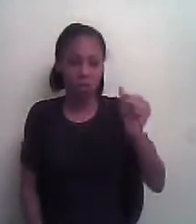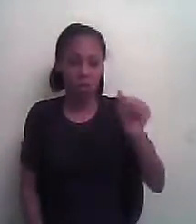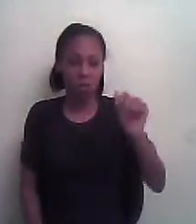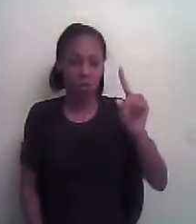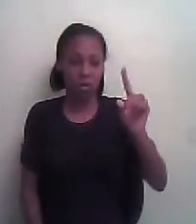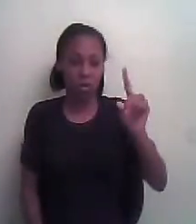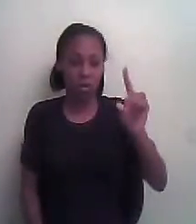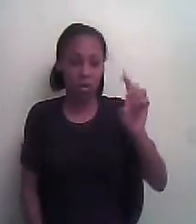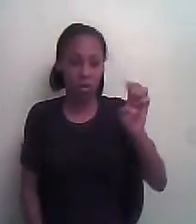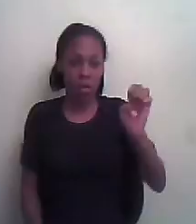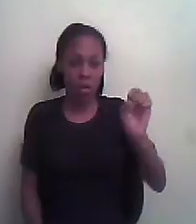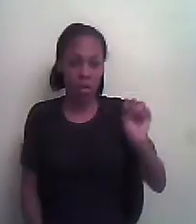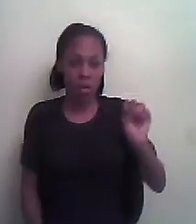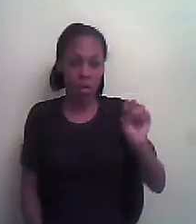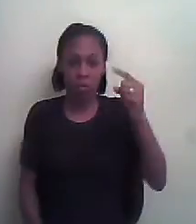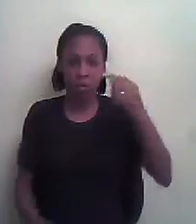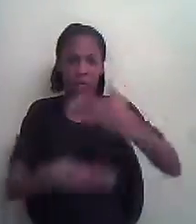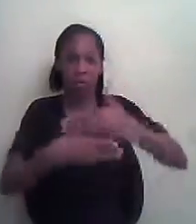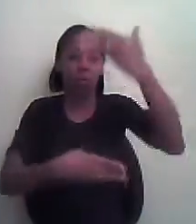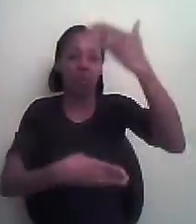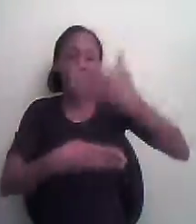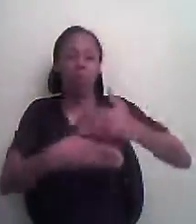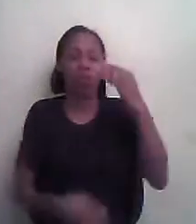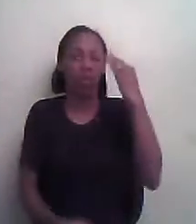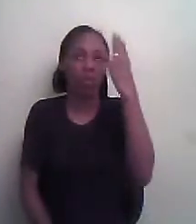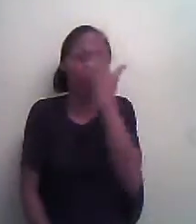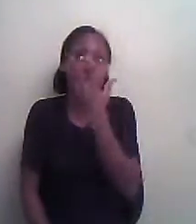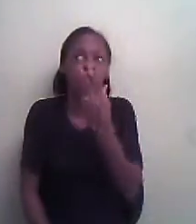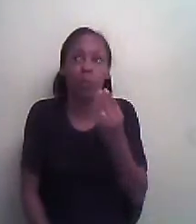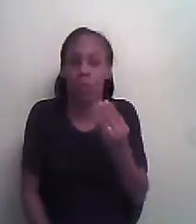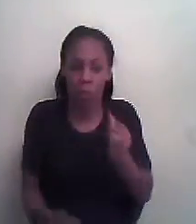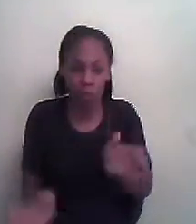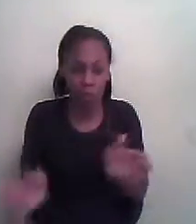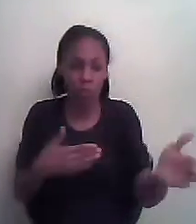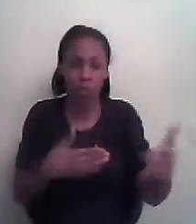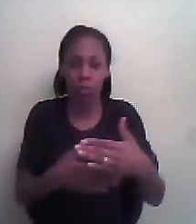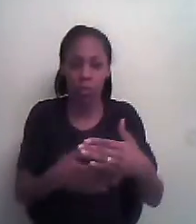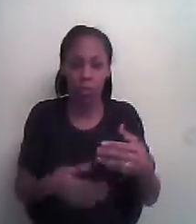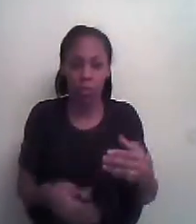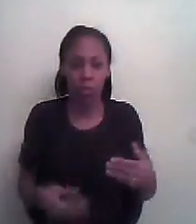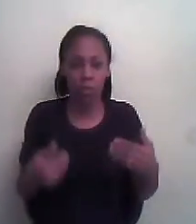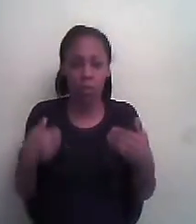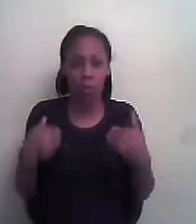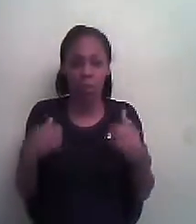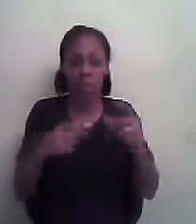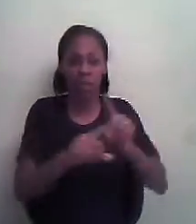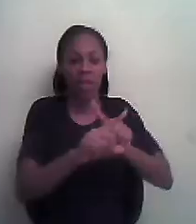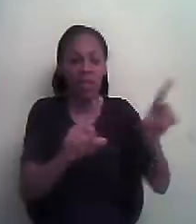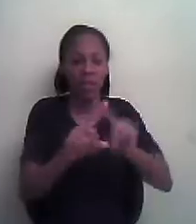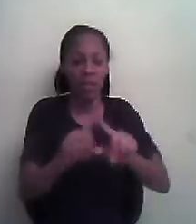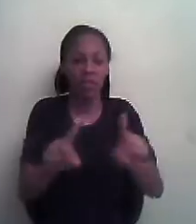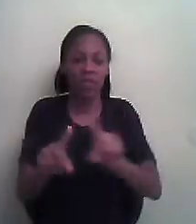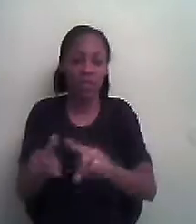and it's a beautiful room with lots of prints, botanical prints that were popular in Victorian times.